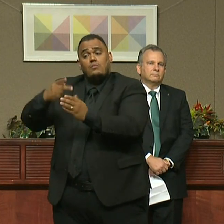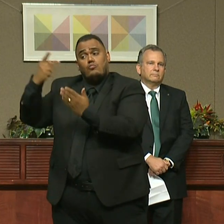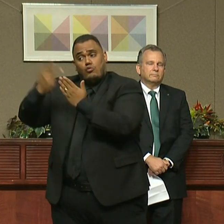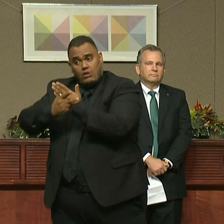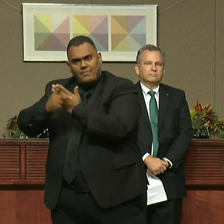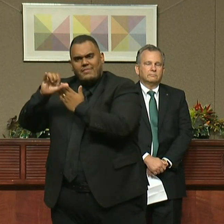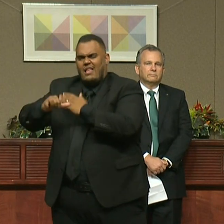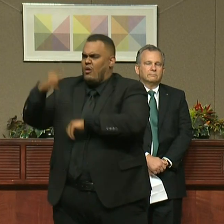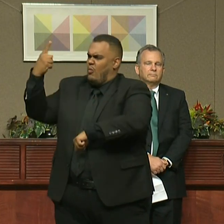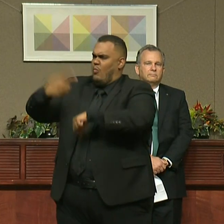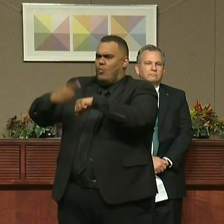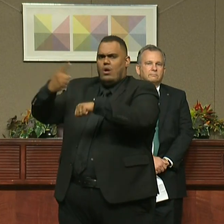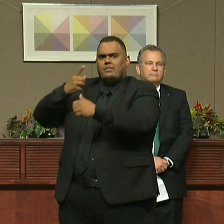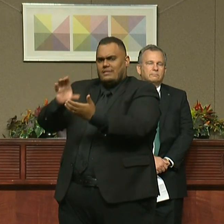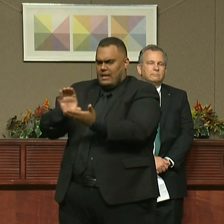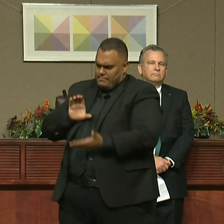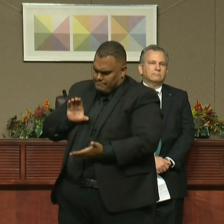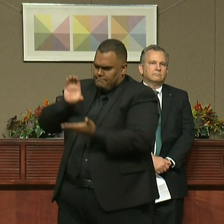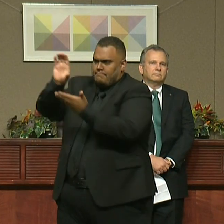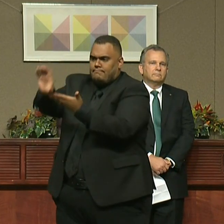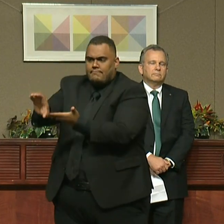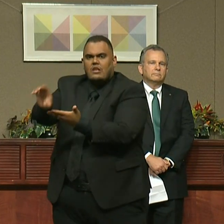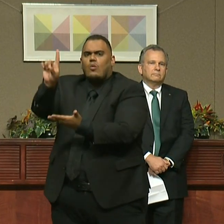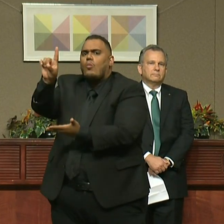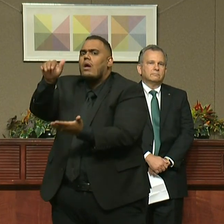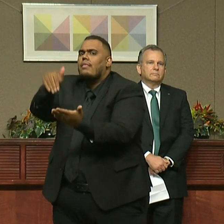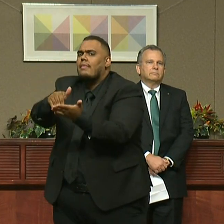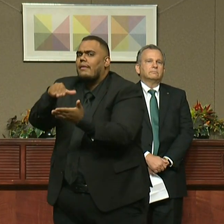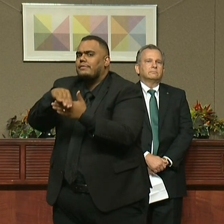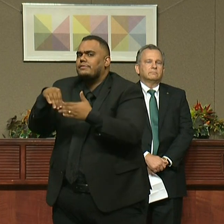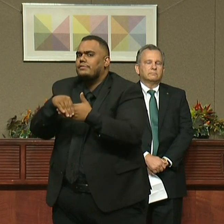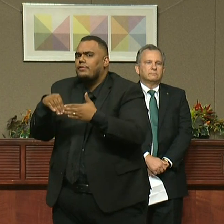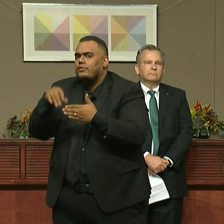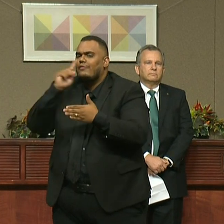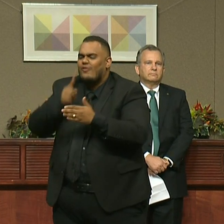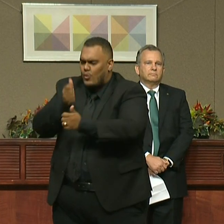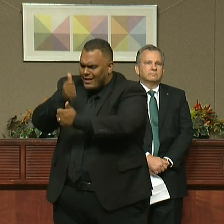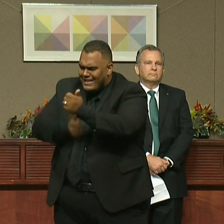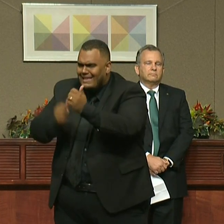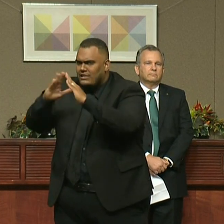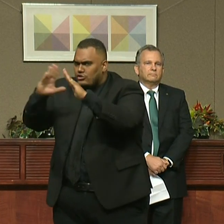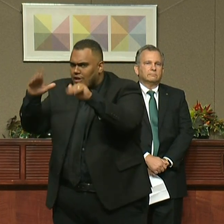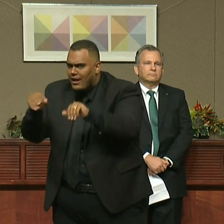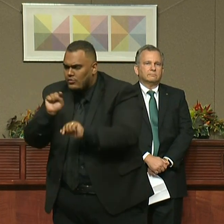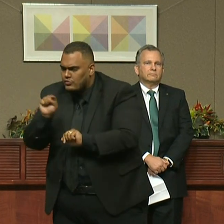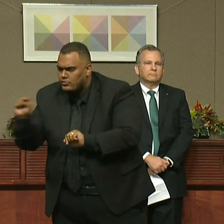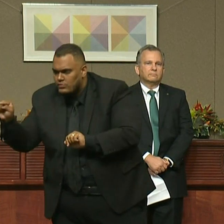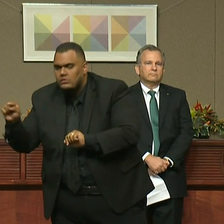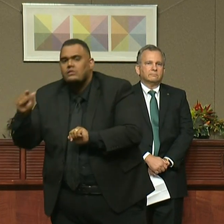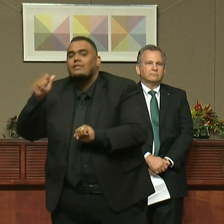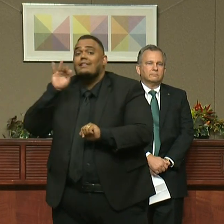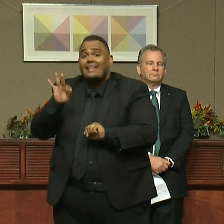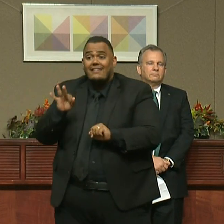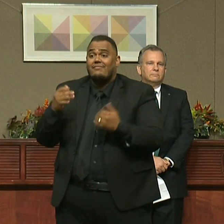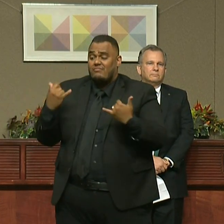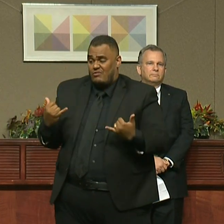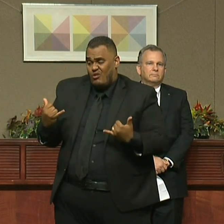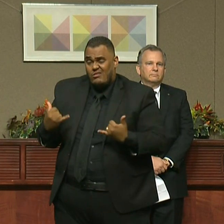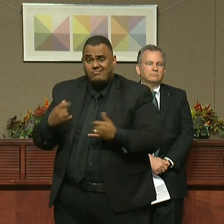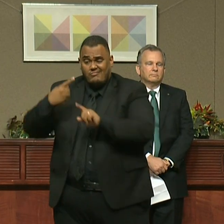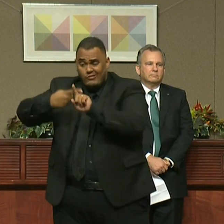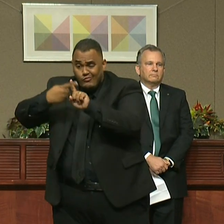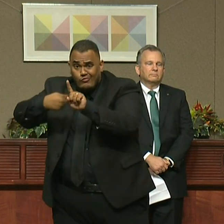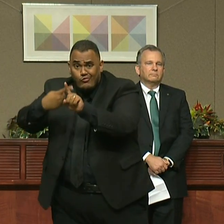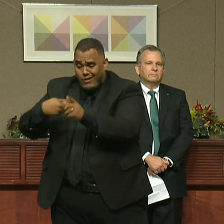of $1,000 per household to bridge financial gaps for overdue rent, mortgage payments,